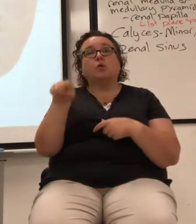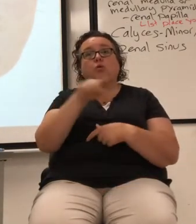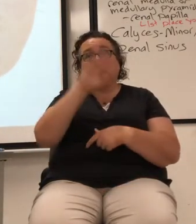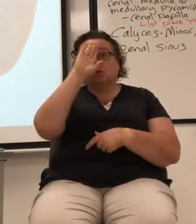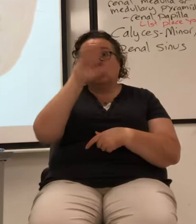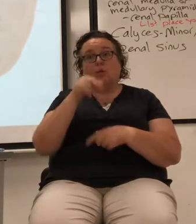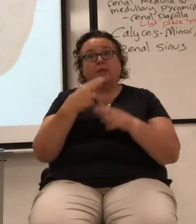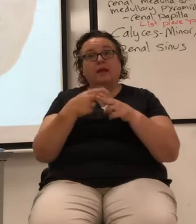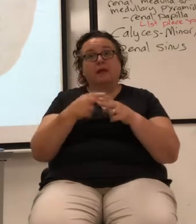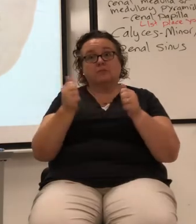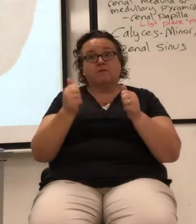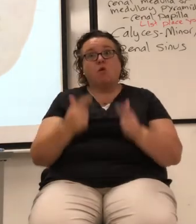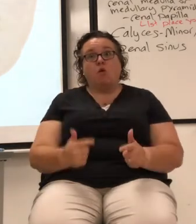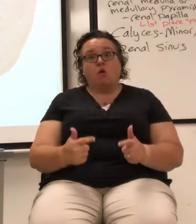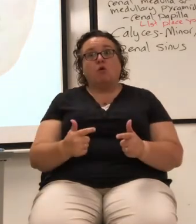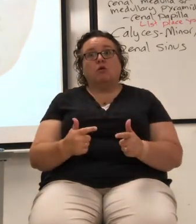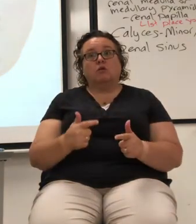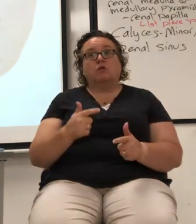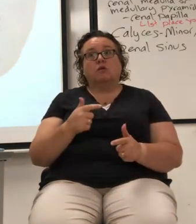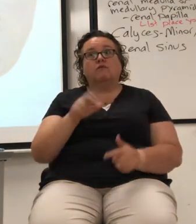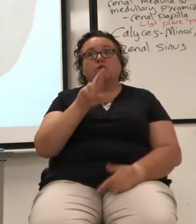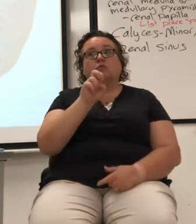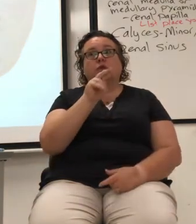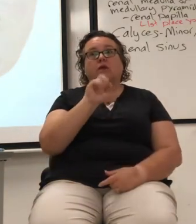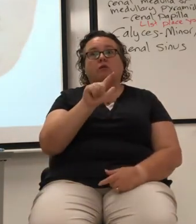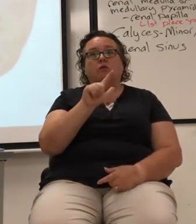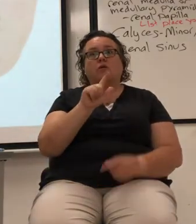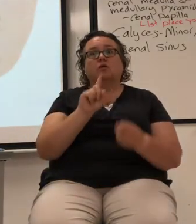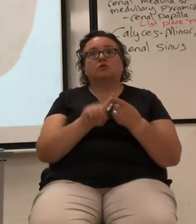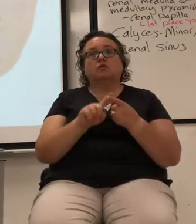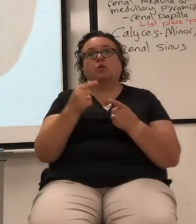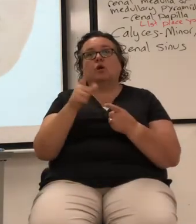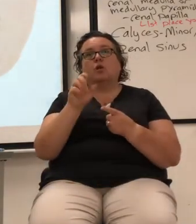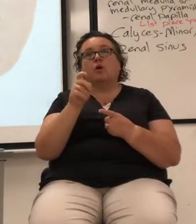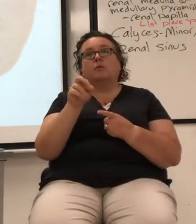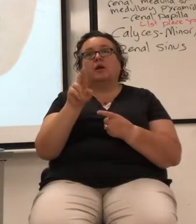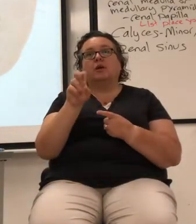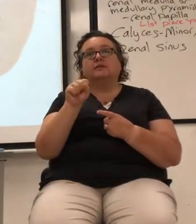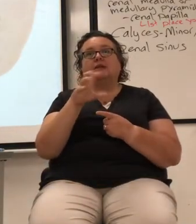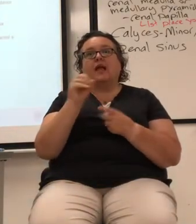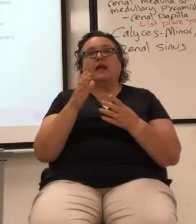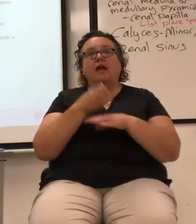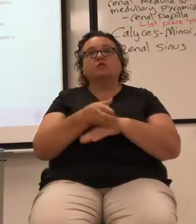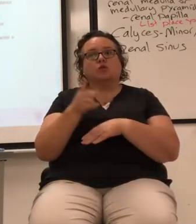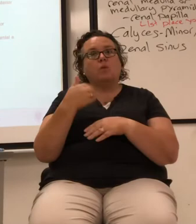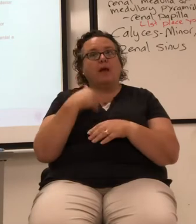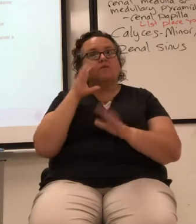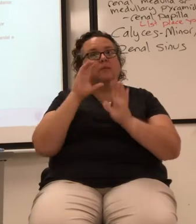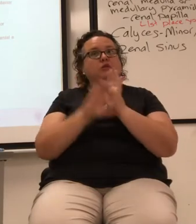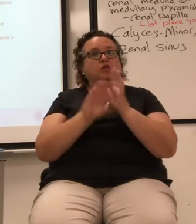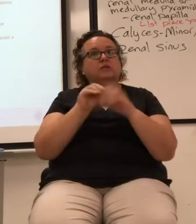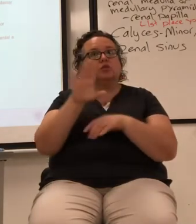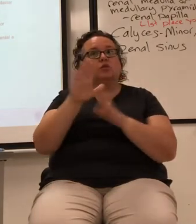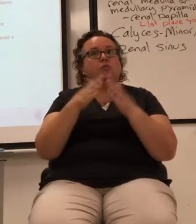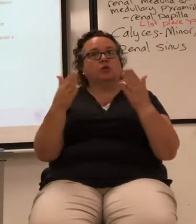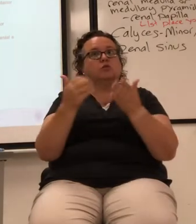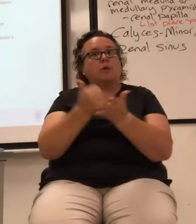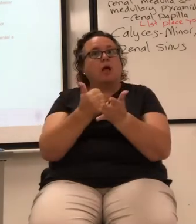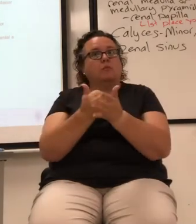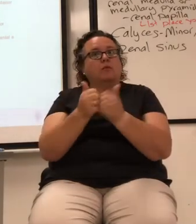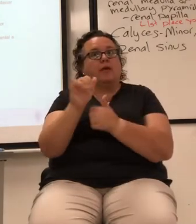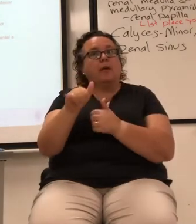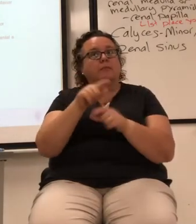from renal artery to glomerulus, and even thereafter. I have figures in your book to help you with that.